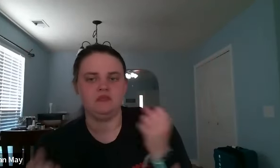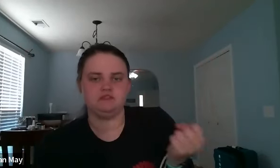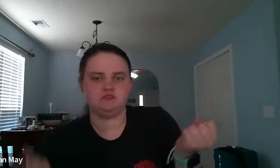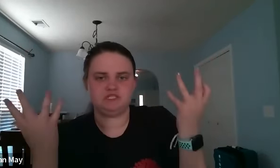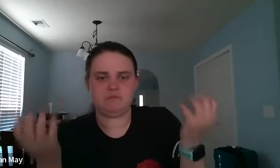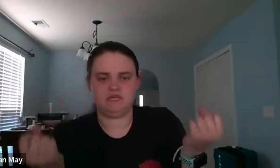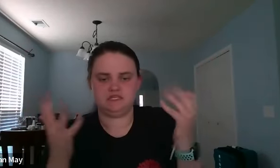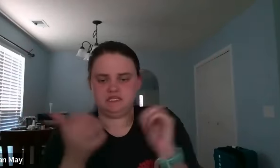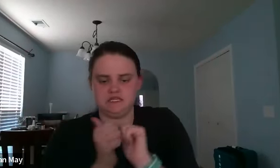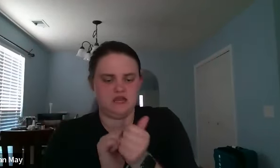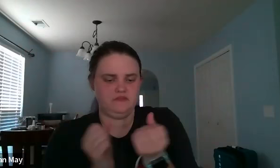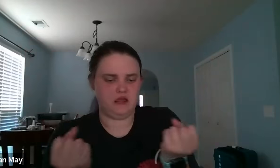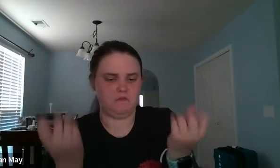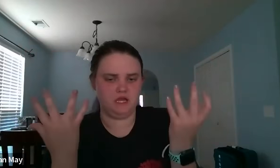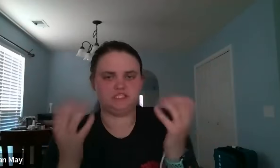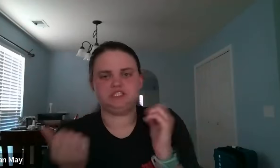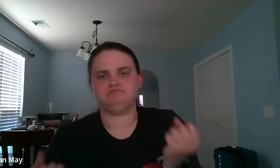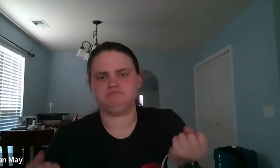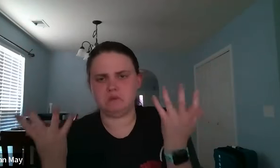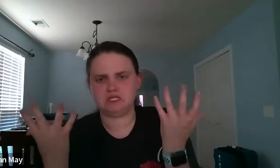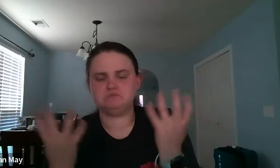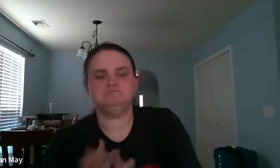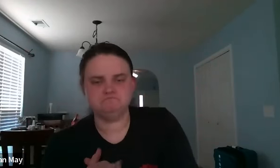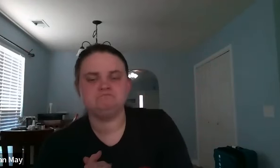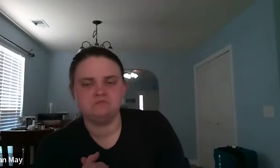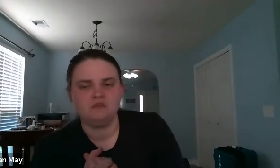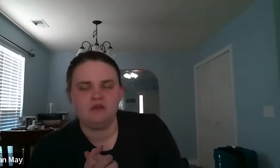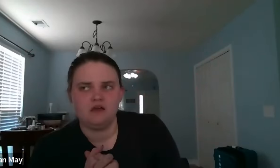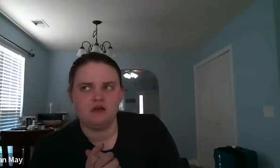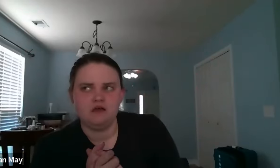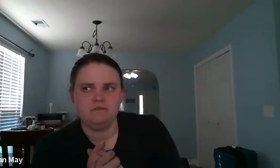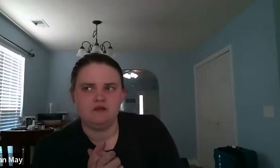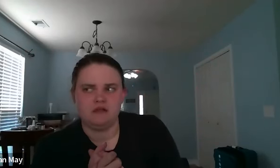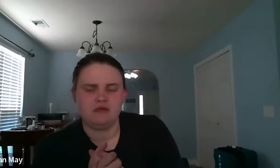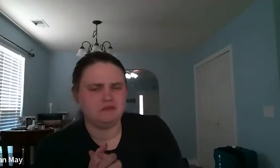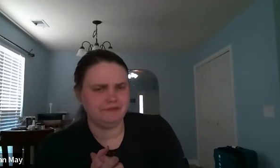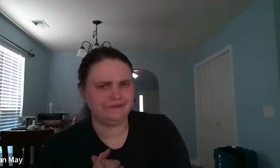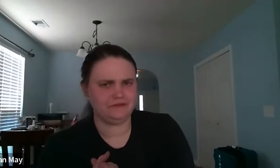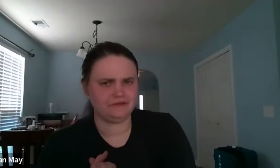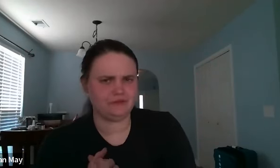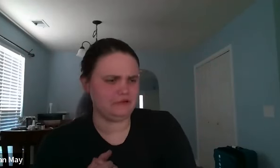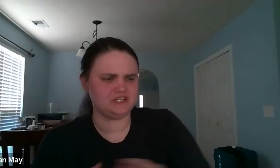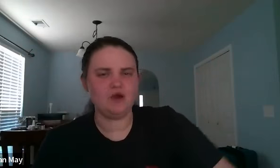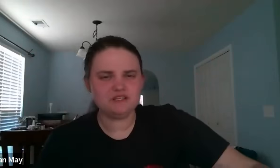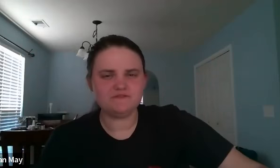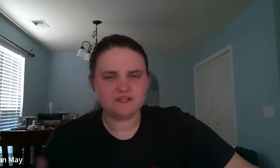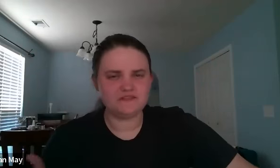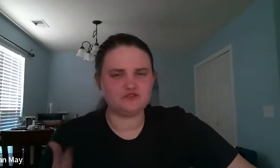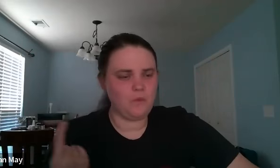So it's just that basic, it's not adding that how much, it's just how much. Okay, well, I think we did all the WH. I always feel like there's one